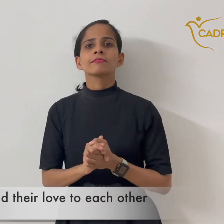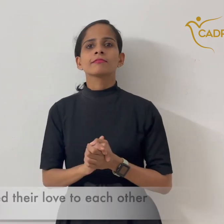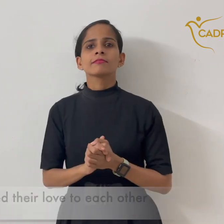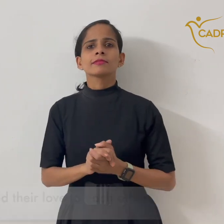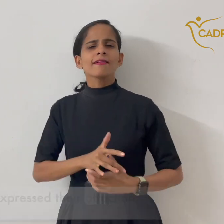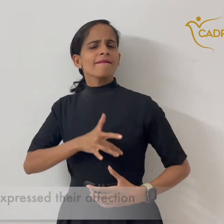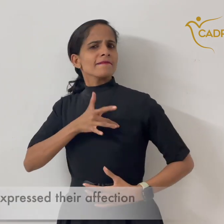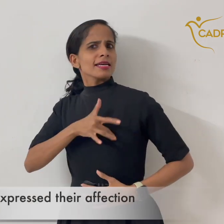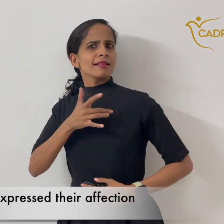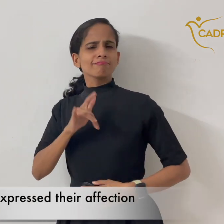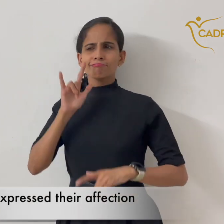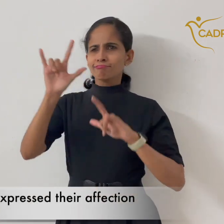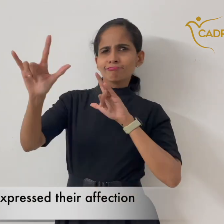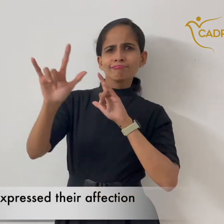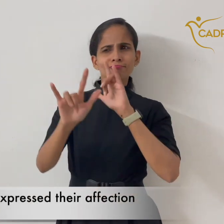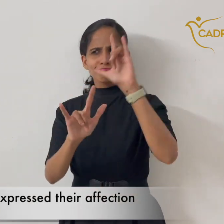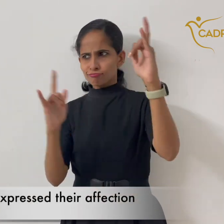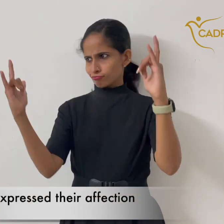They expressed their affection